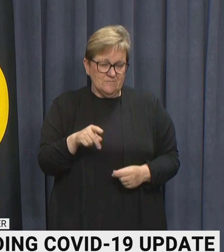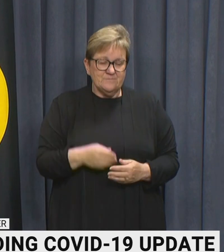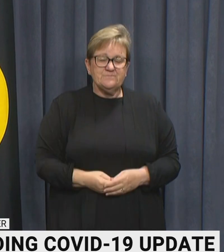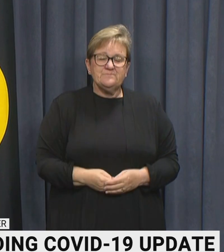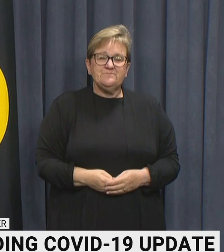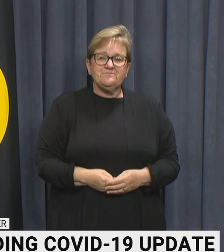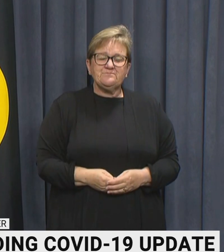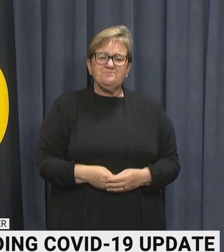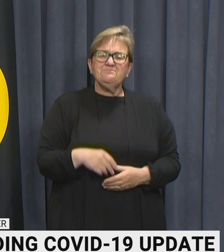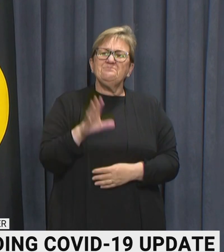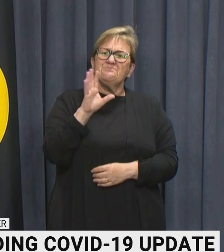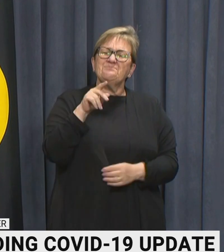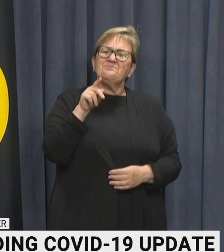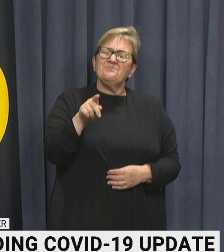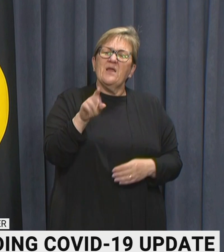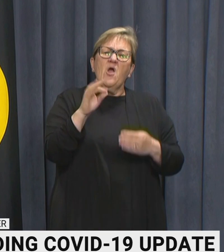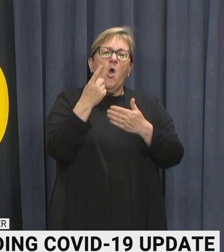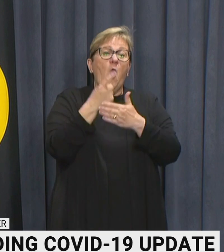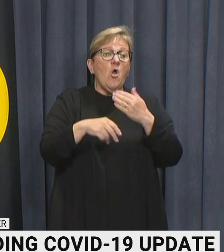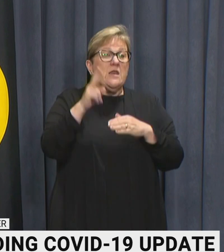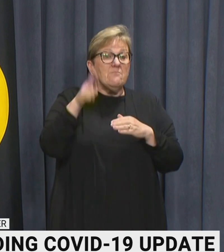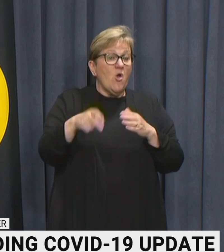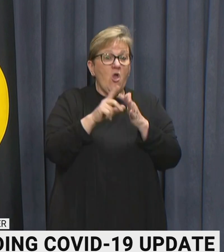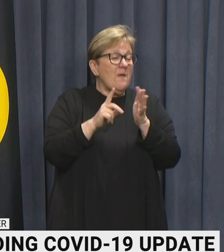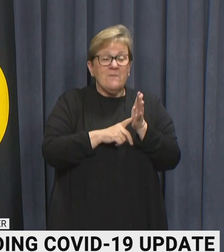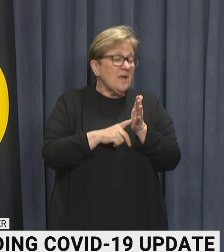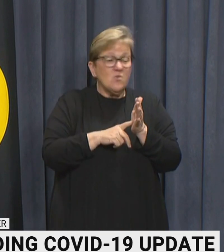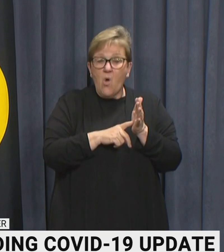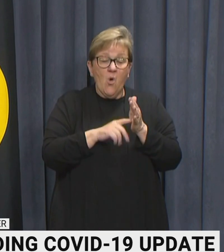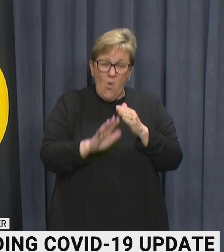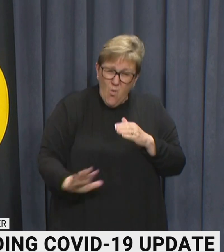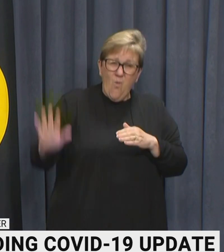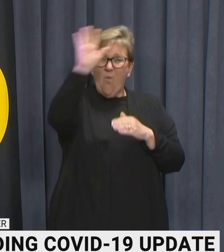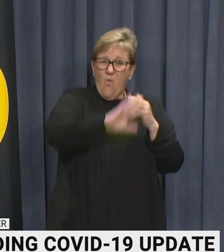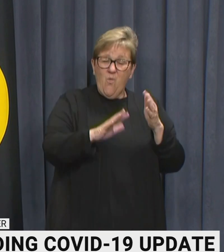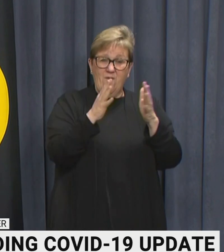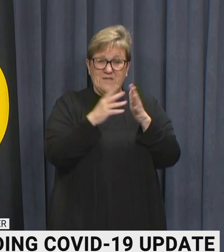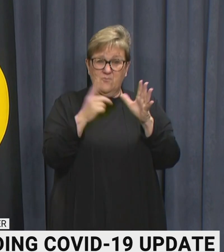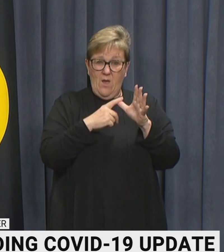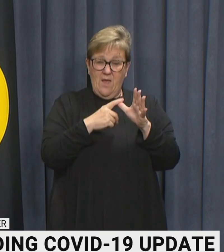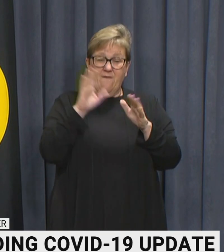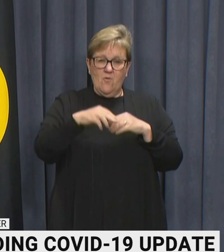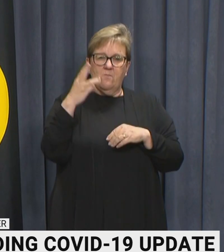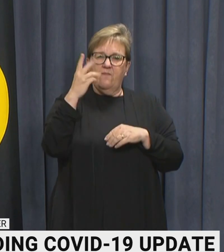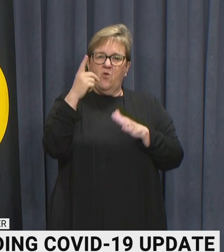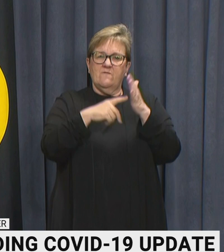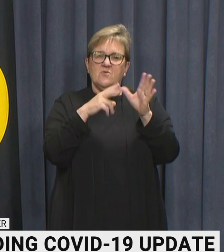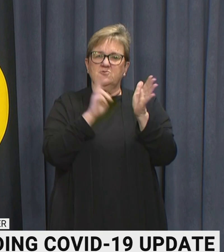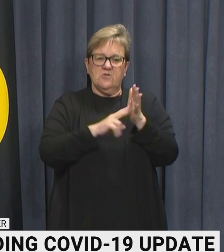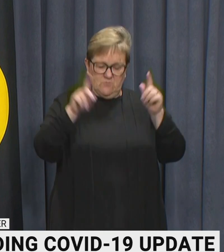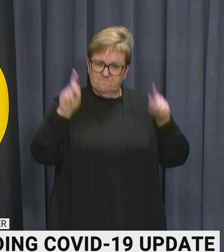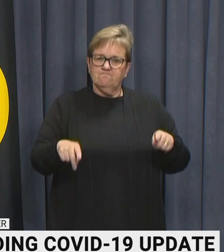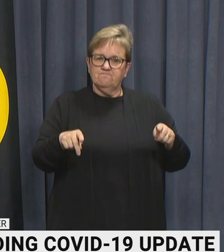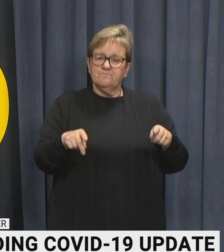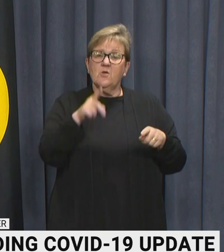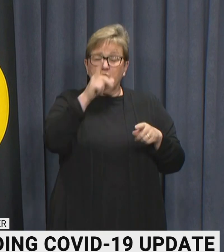And this will not just apply to Perth and Peel, but will apply statewide as of January 31.